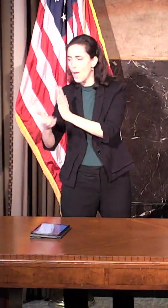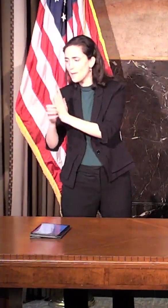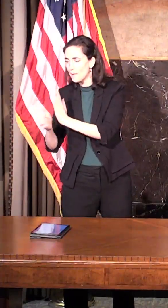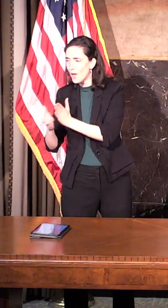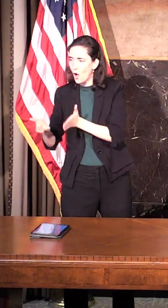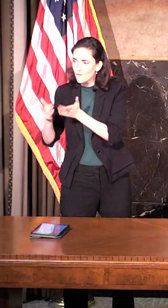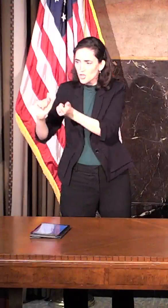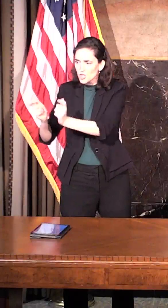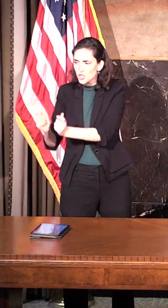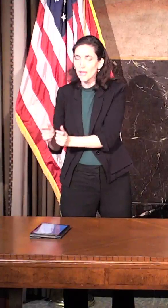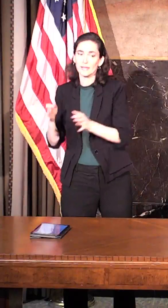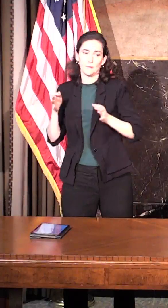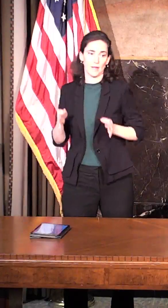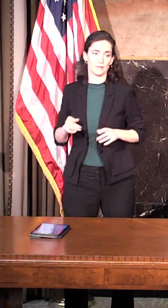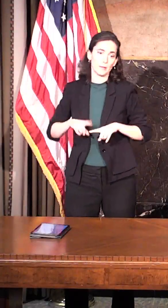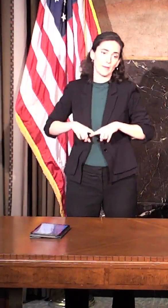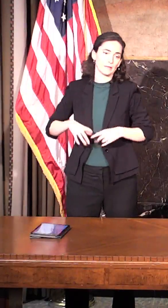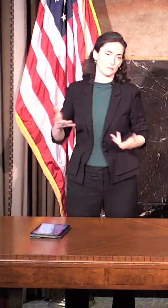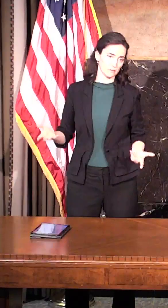and so forth.